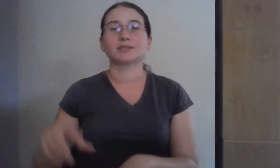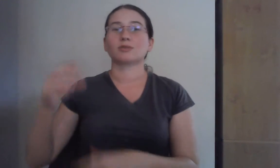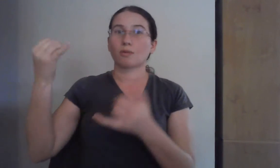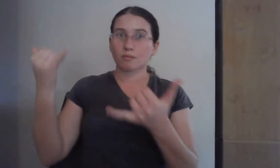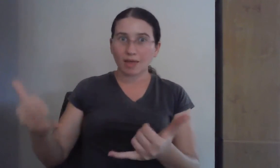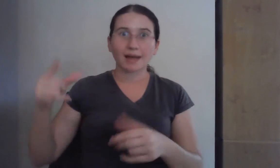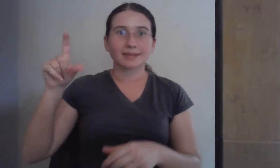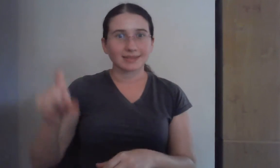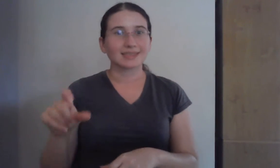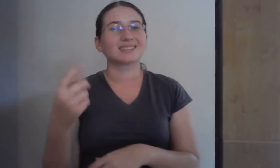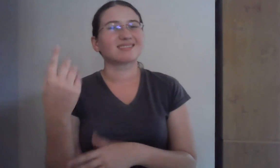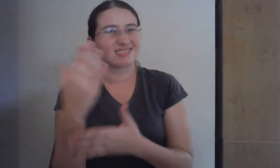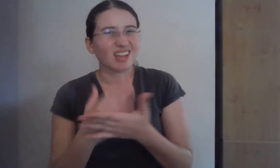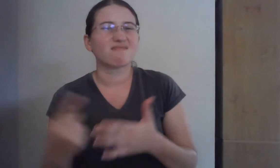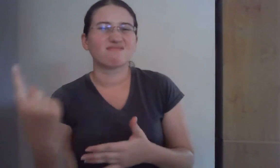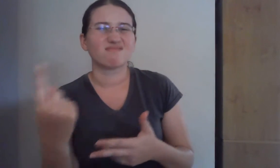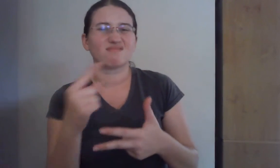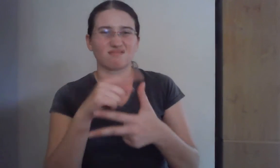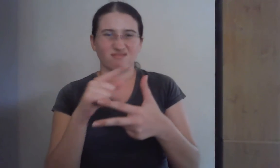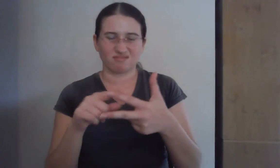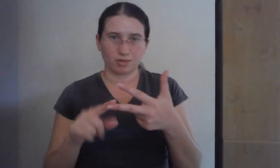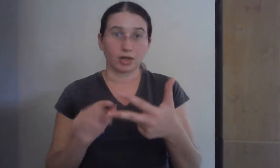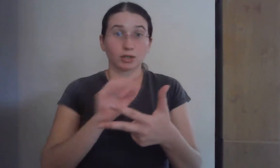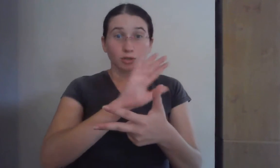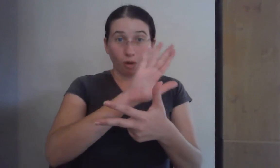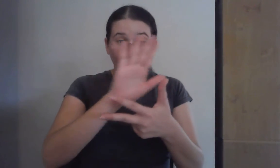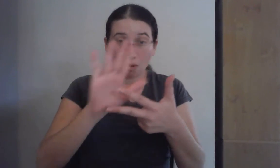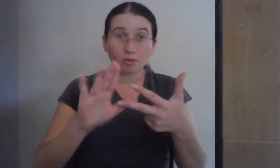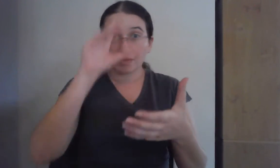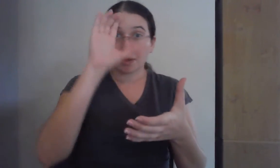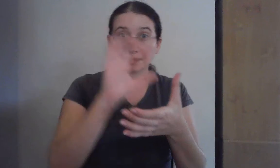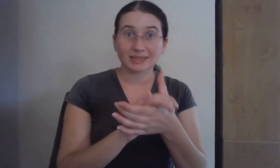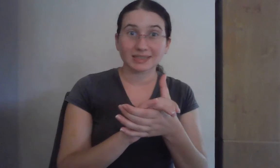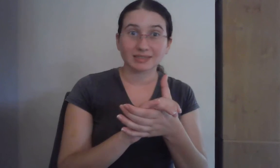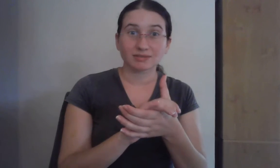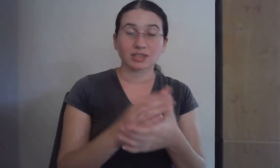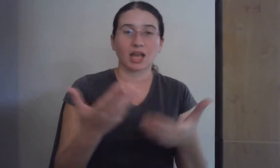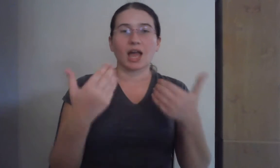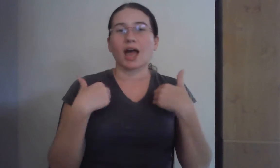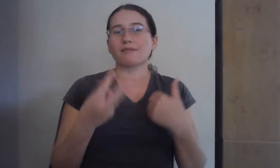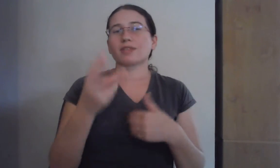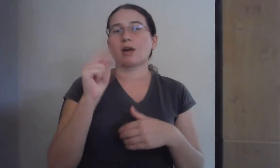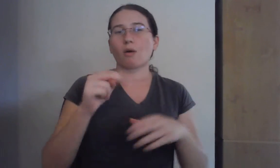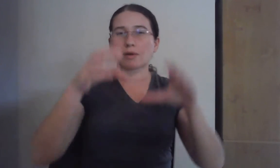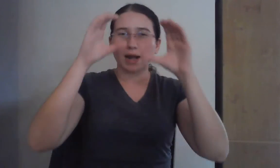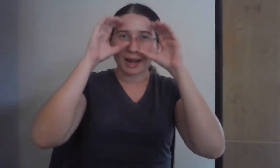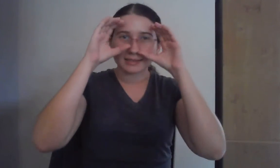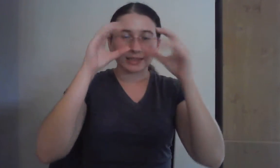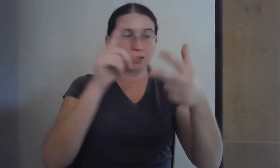Who was right? How should I respond? Each of these assumptions leads to a different